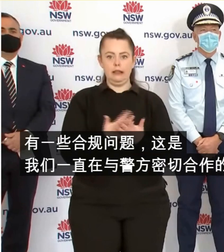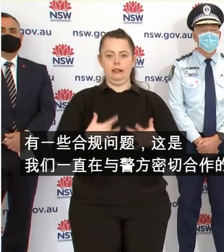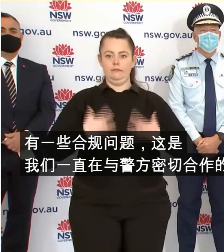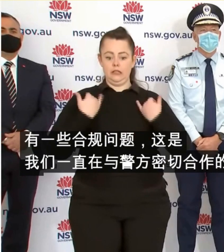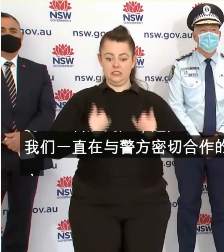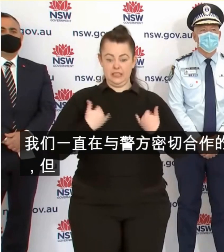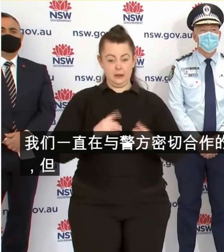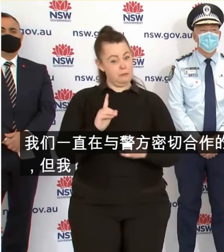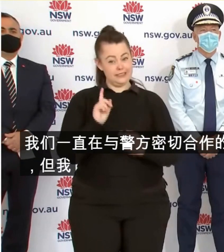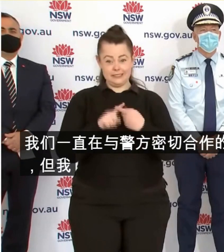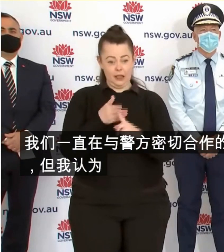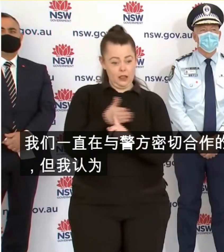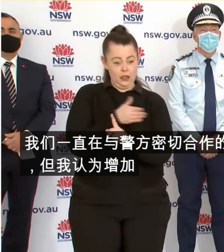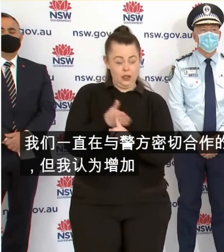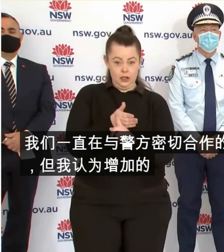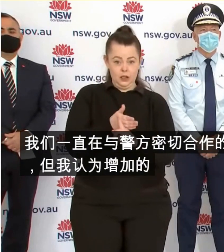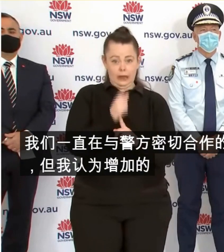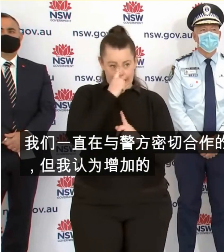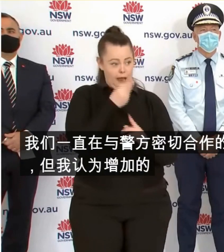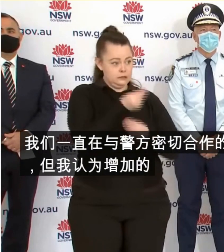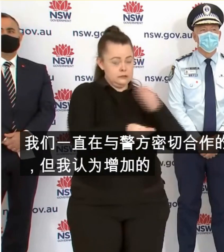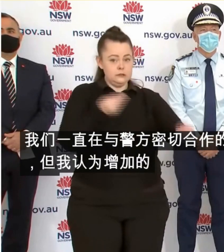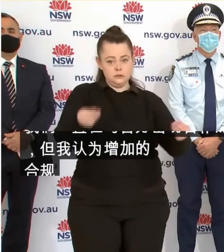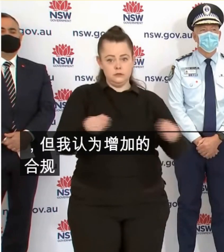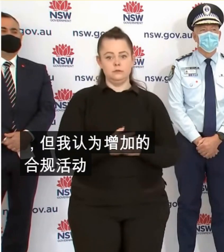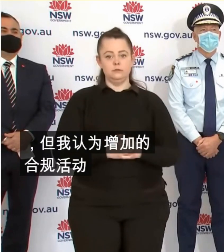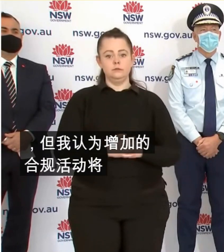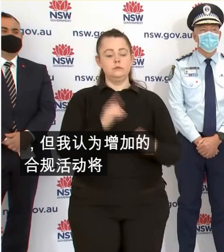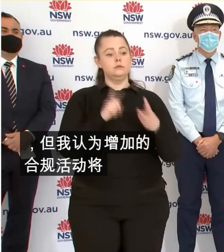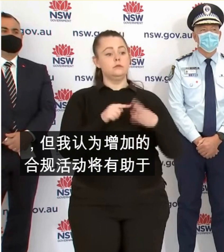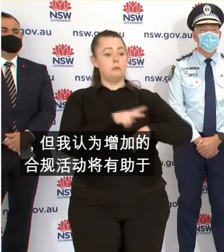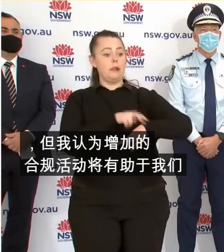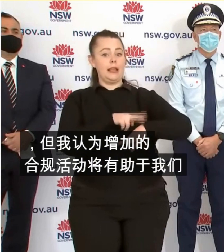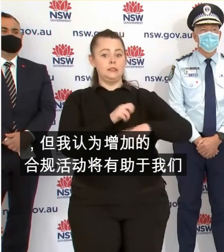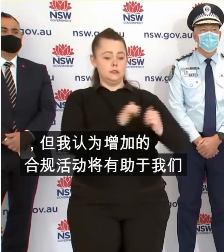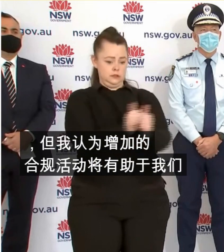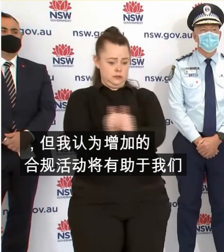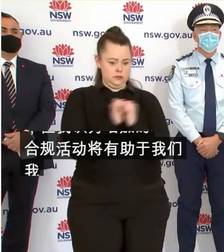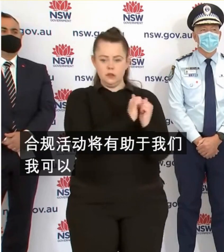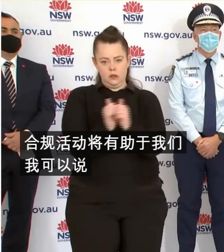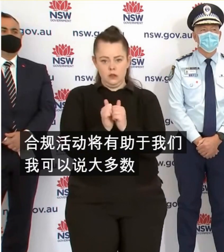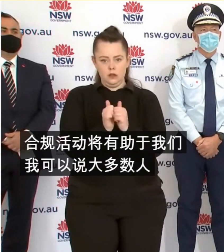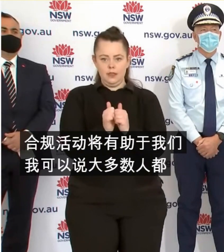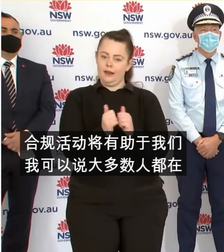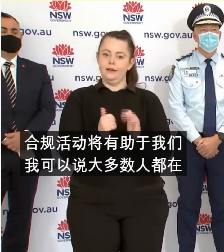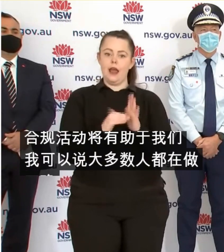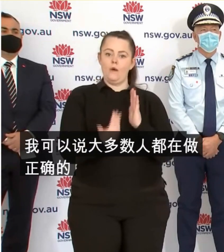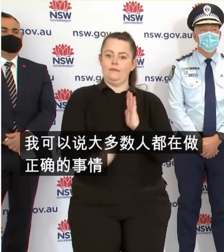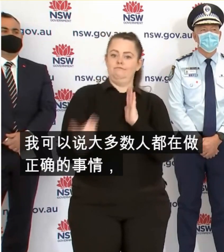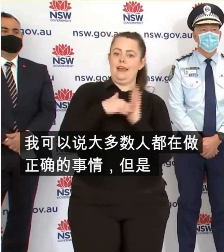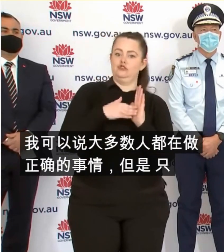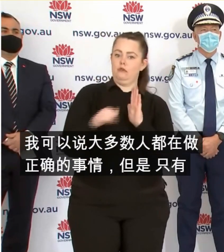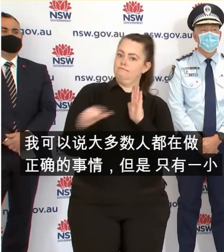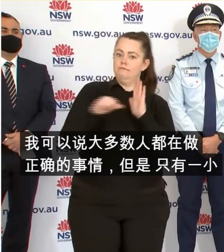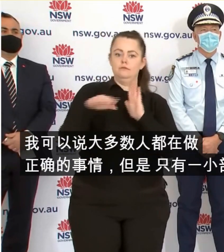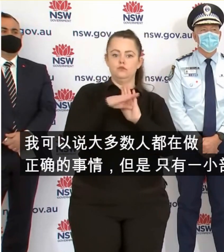been working hand in glove with police, but I think the increased compliance activities will assist us. Can I say most people are